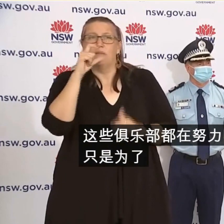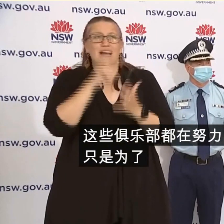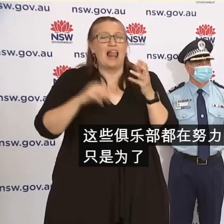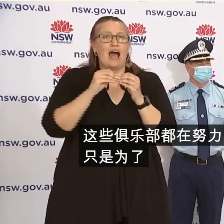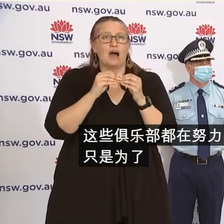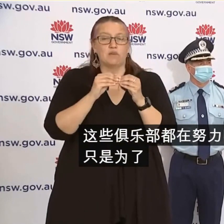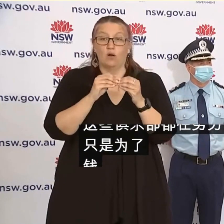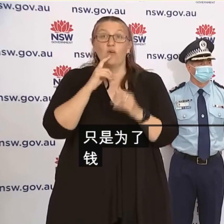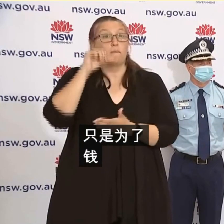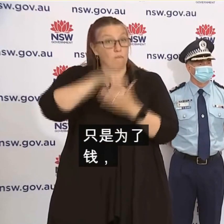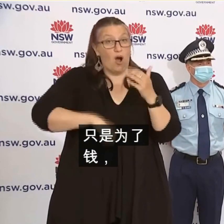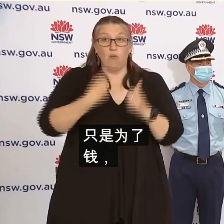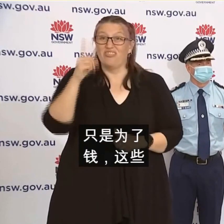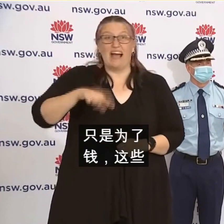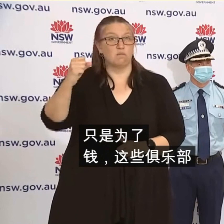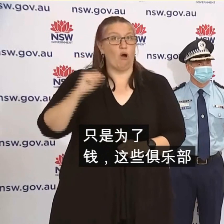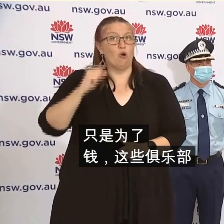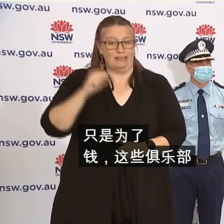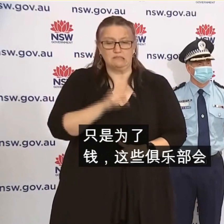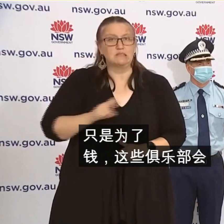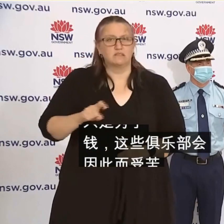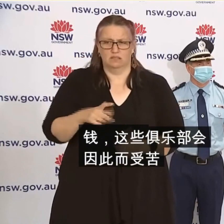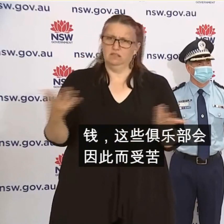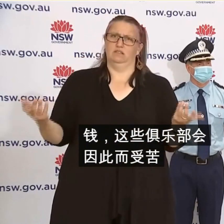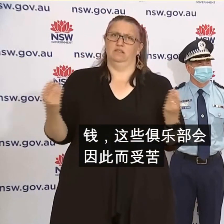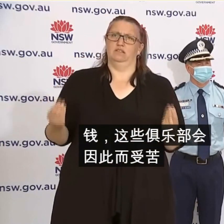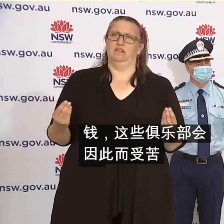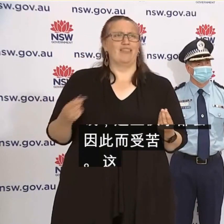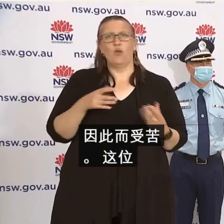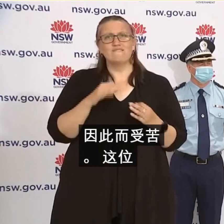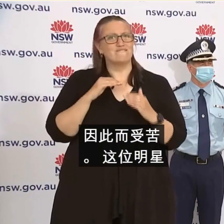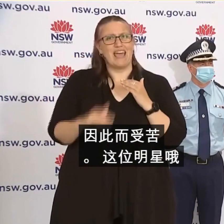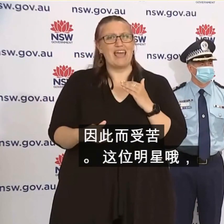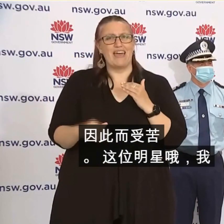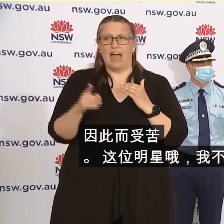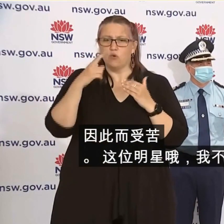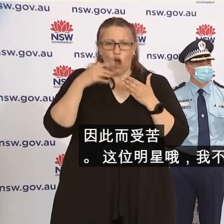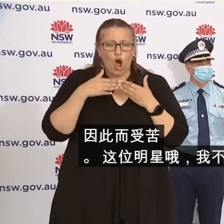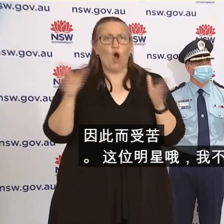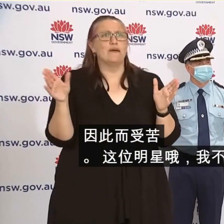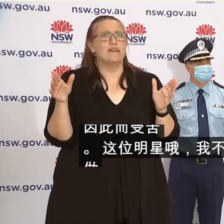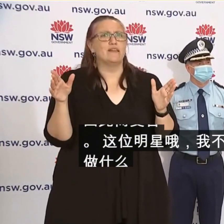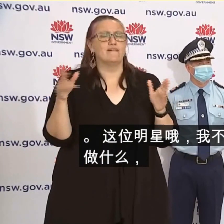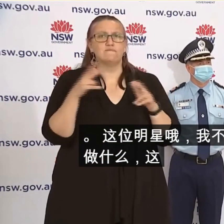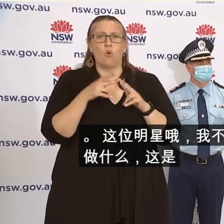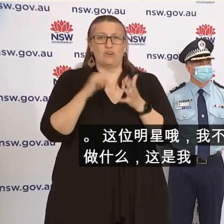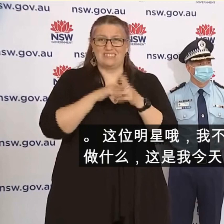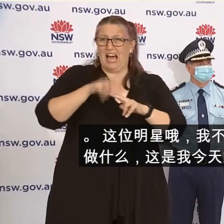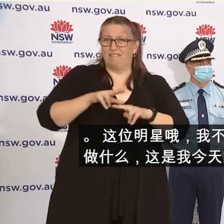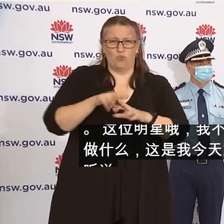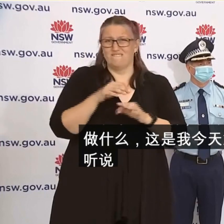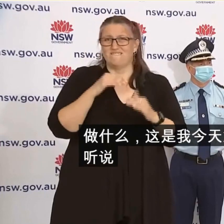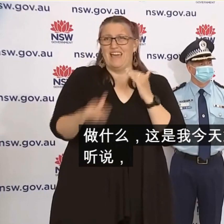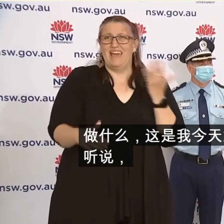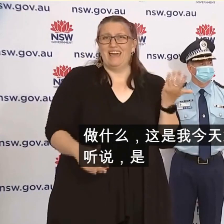just desperate for the money. Is that fair that those clubs would suffer for the Star? Oh, I'm not sure what we're doing on that.